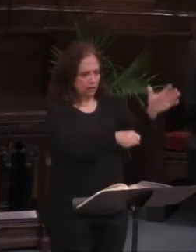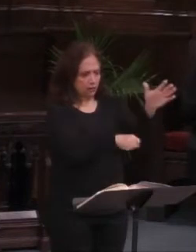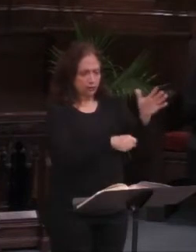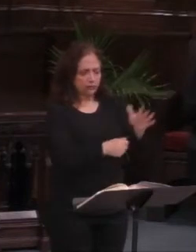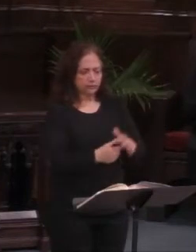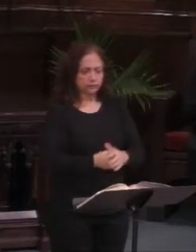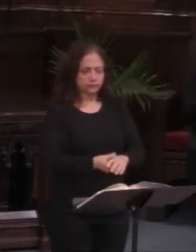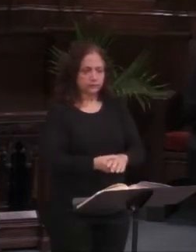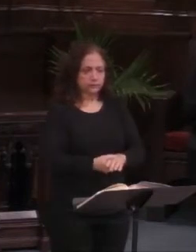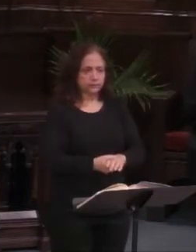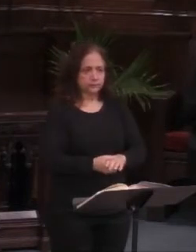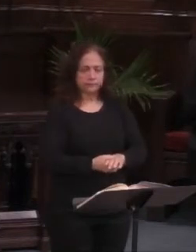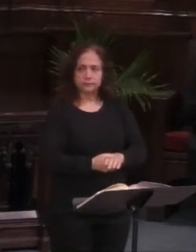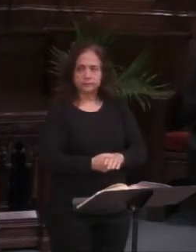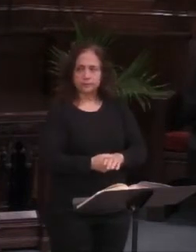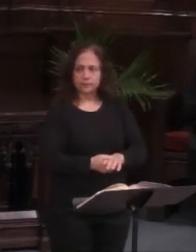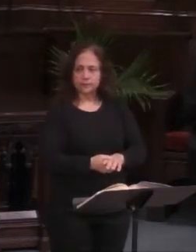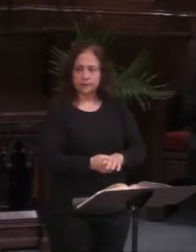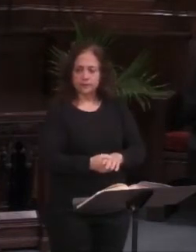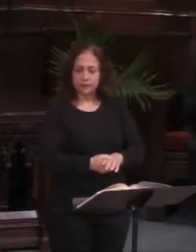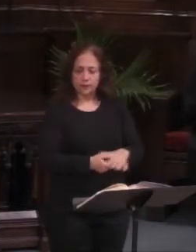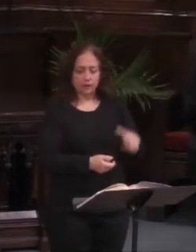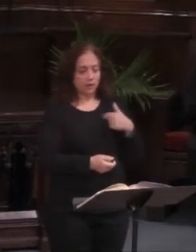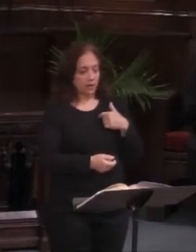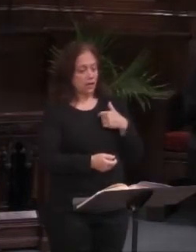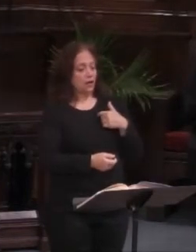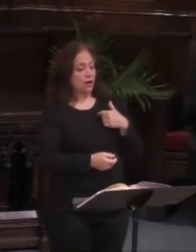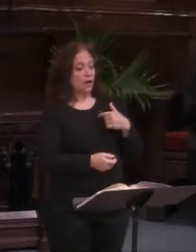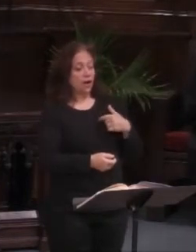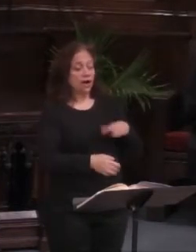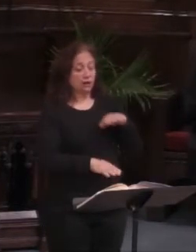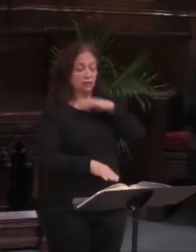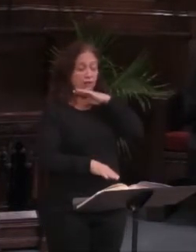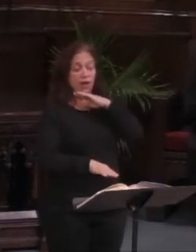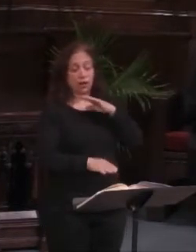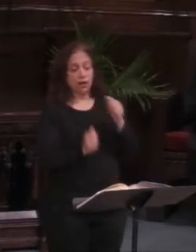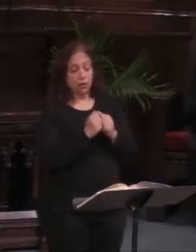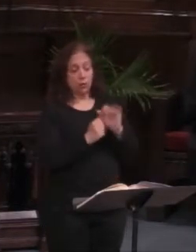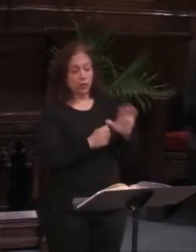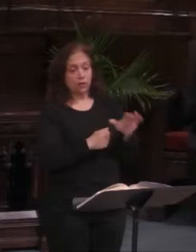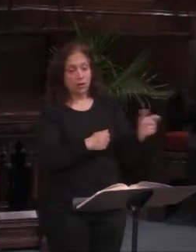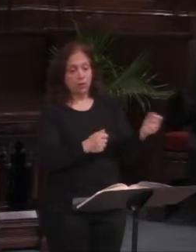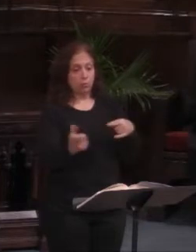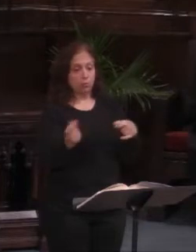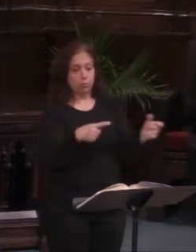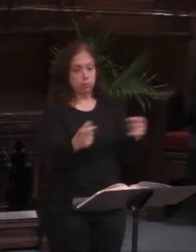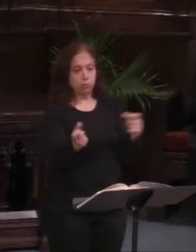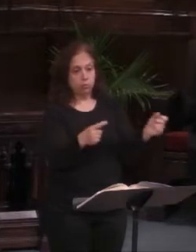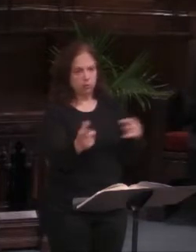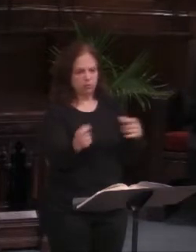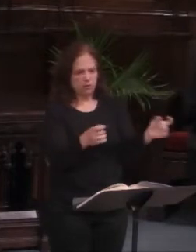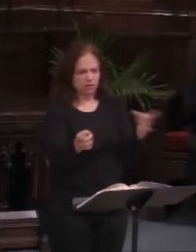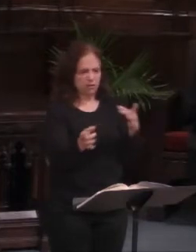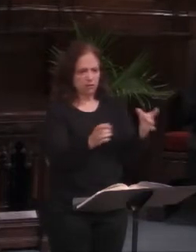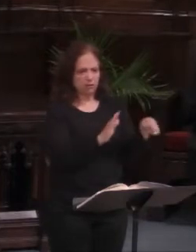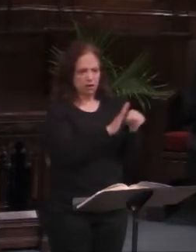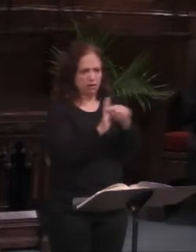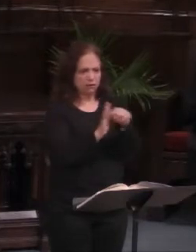off." I and everyone else at the table had had it with their back and forth nastiness.